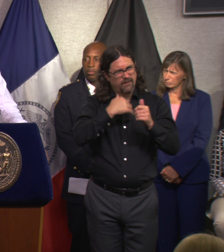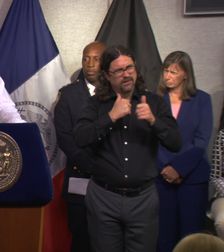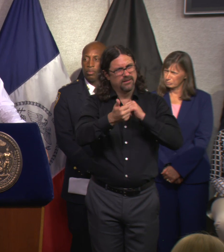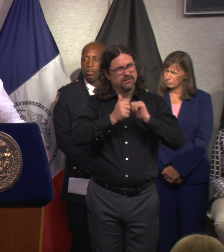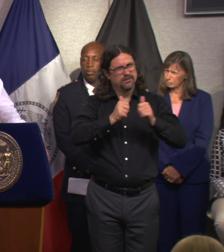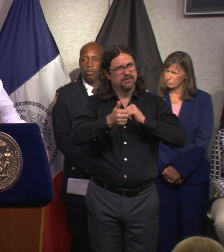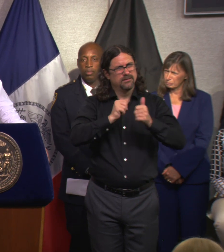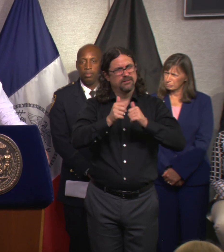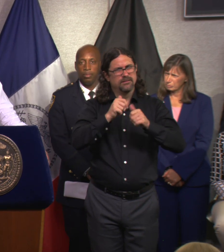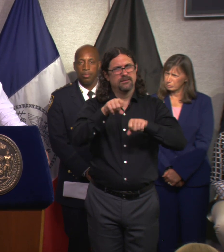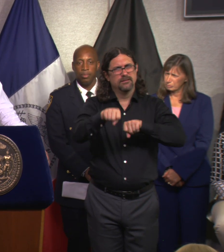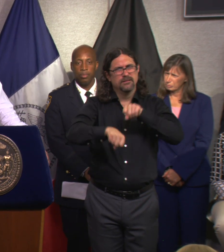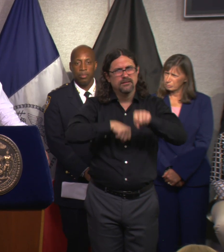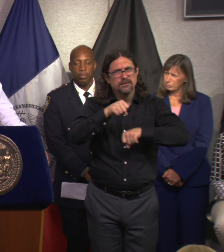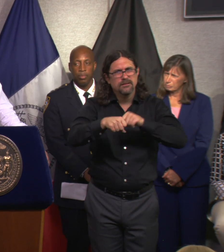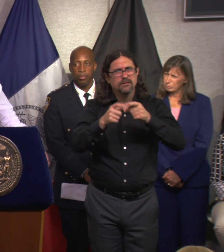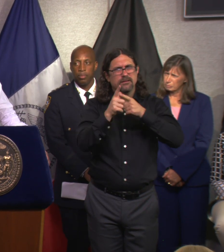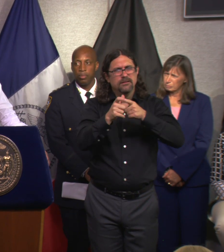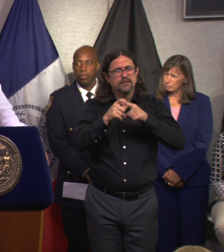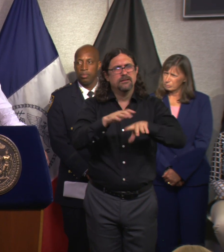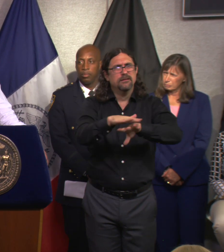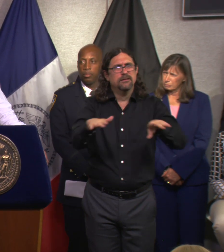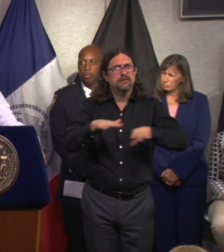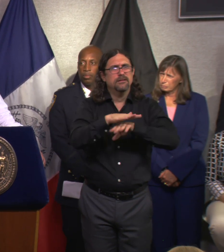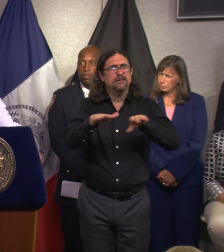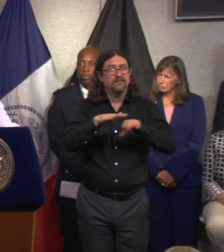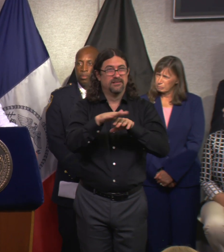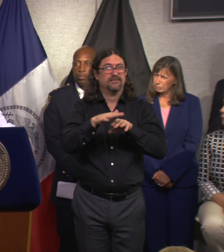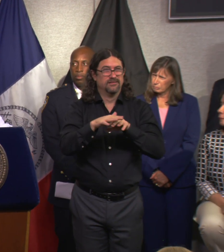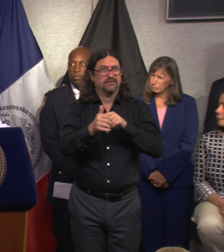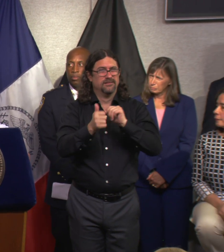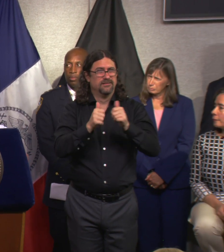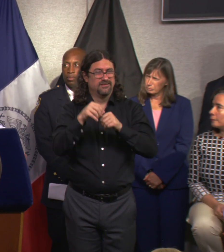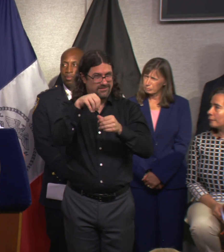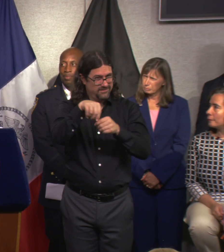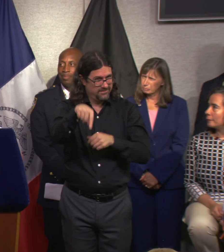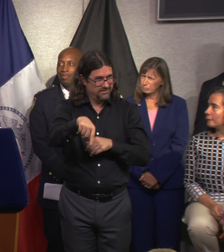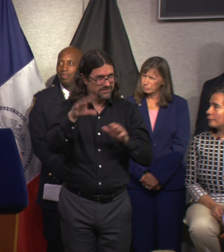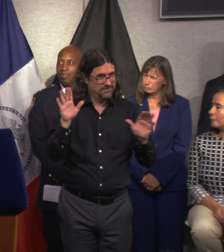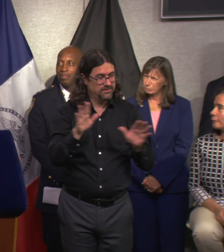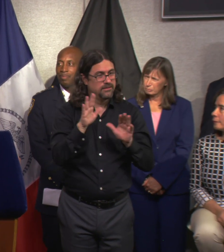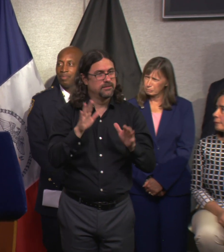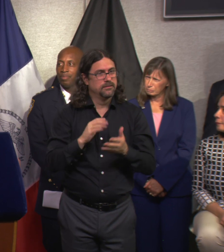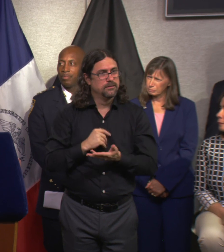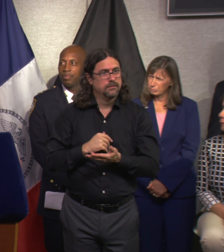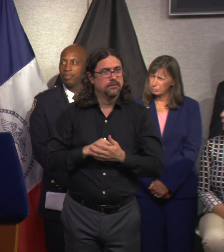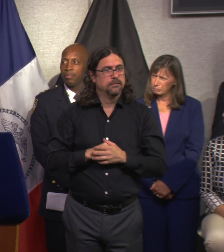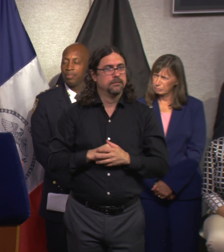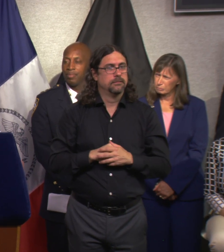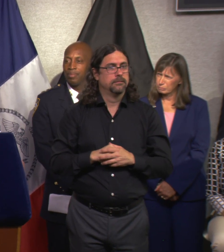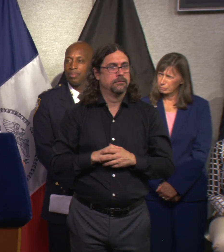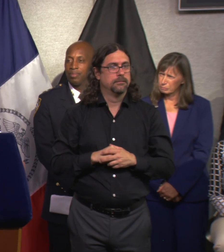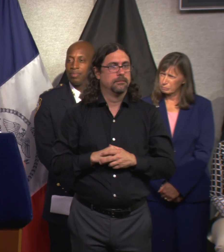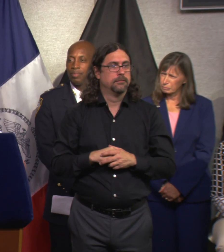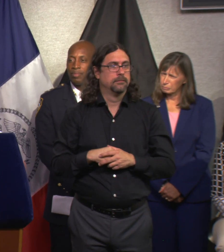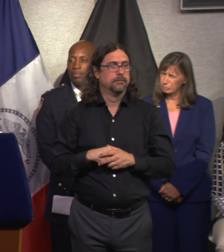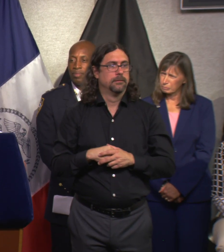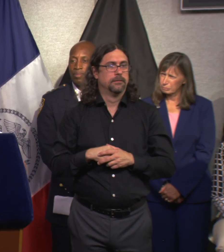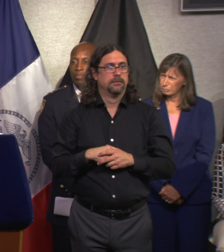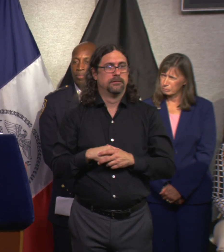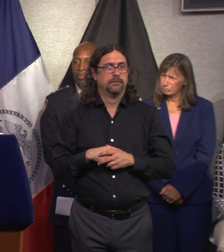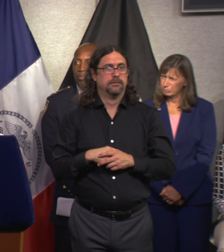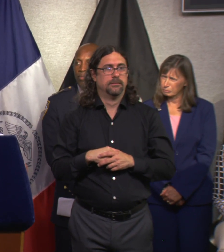in. I respect the rights and freedoms of all Americans. I don't quite understand why the